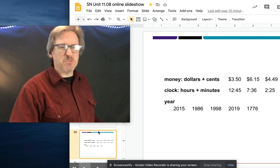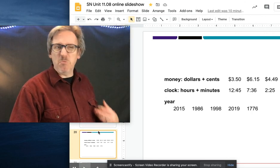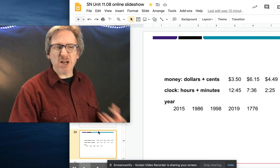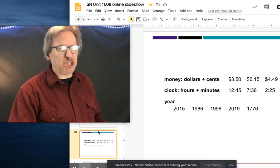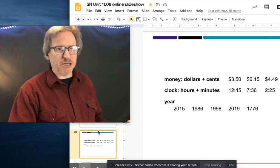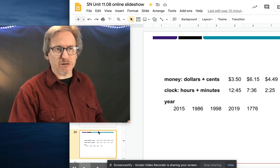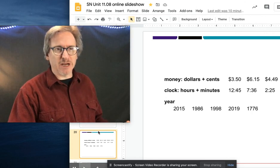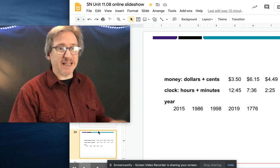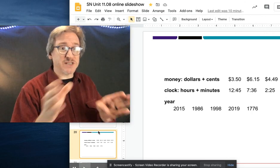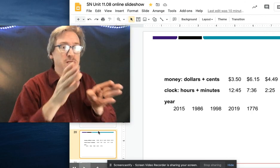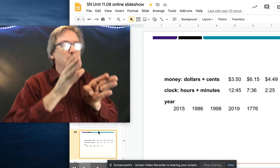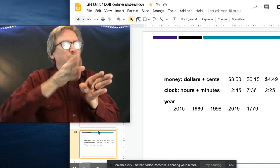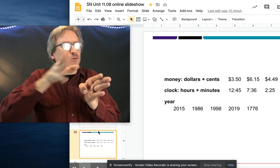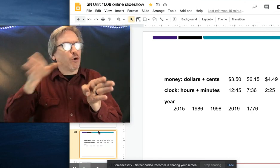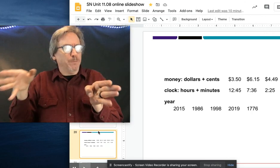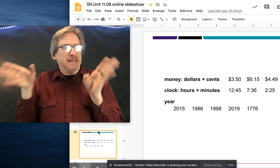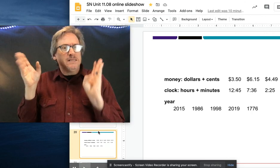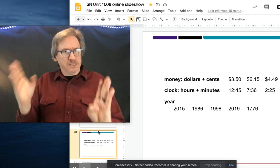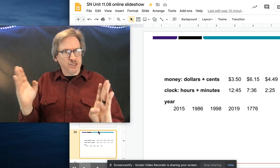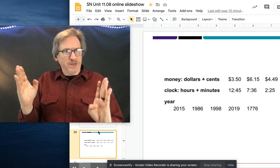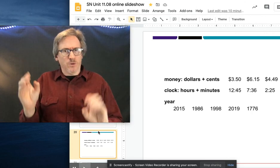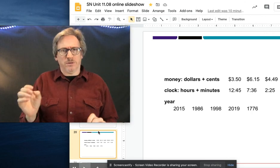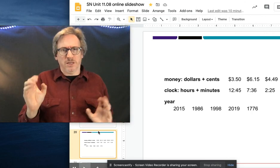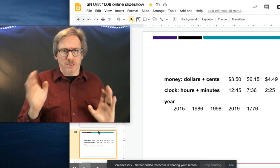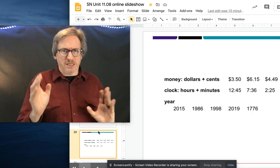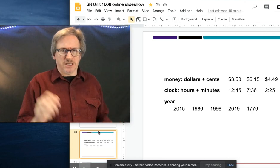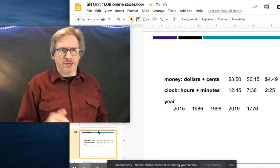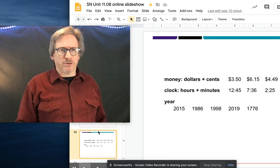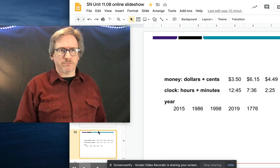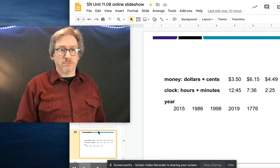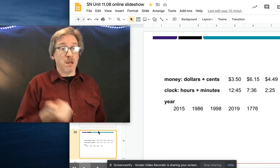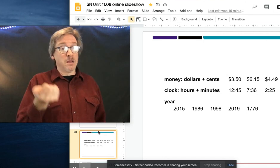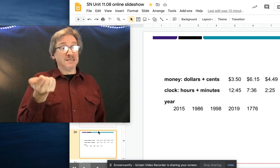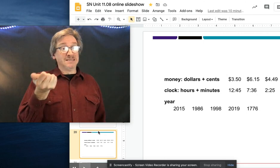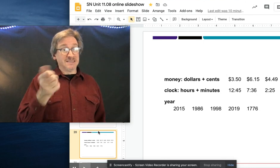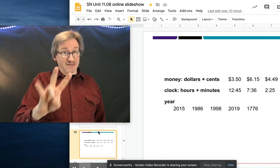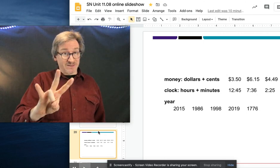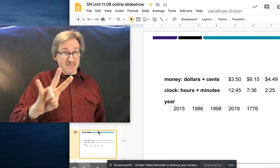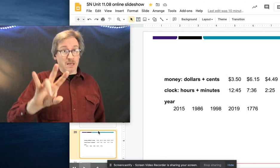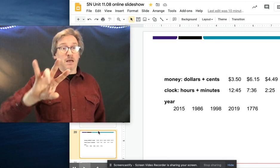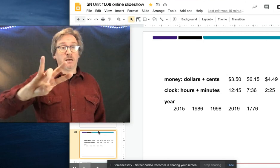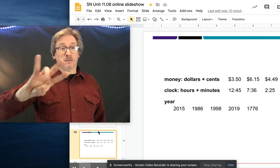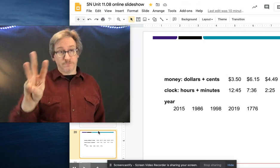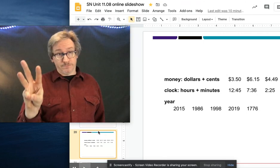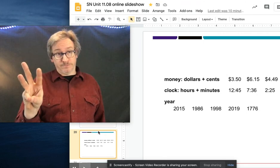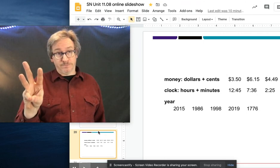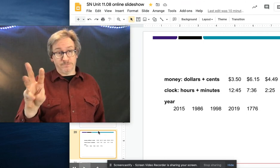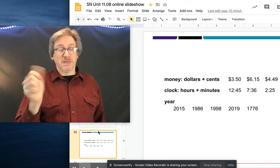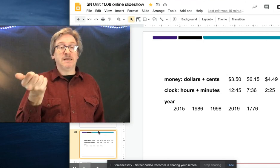It's just much clearer. It gives us 4 beats, so we know it's clear.